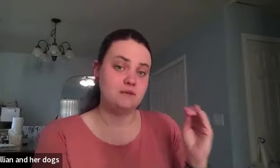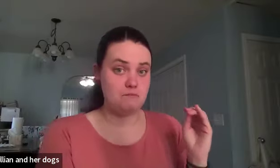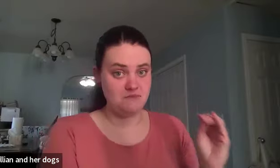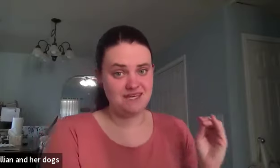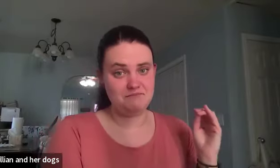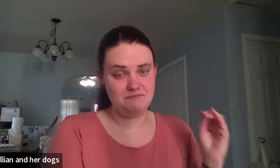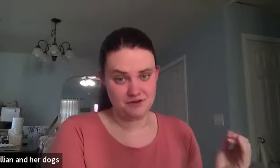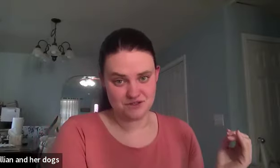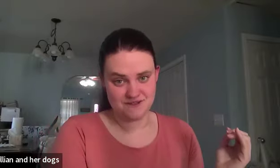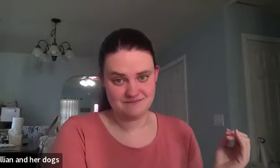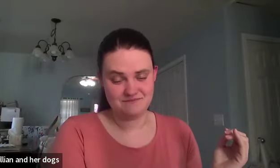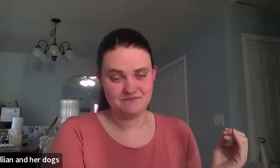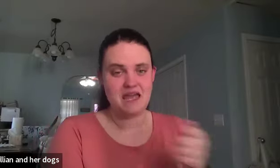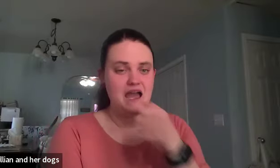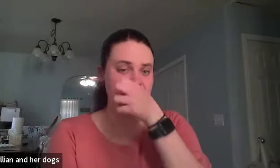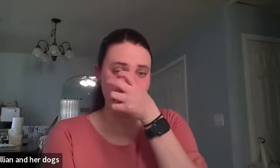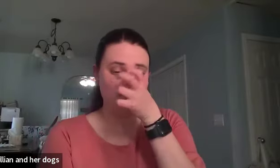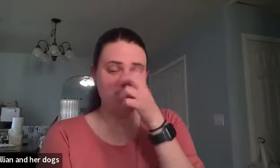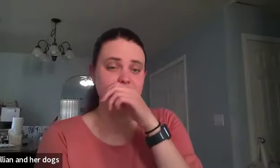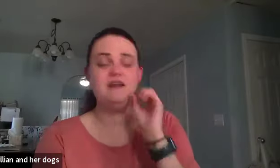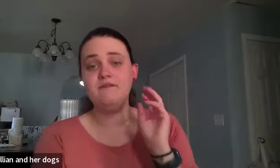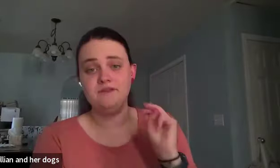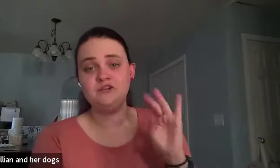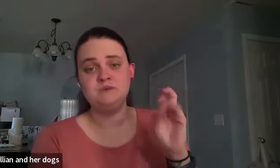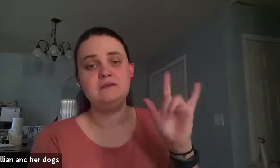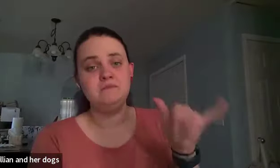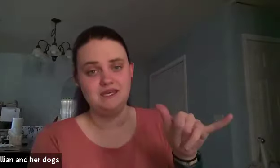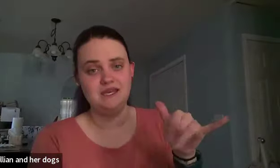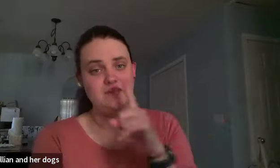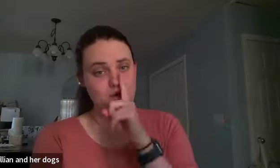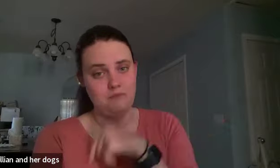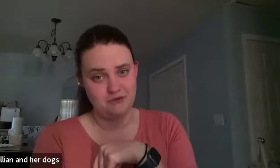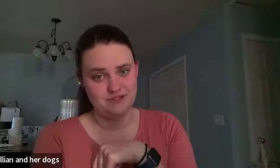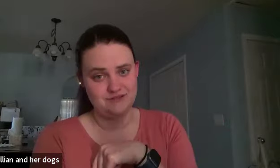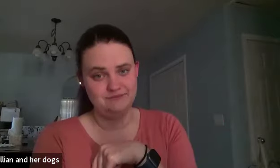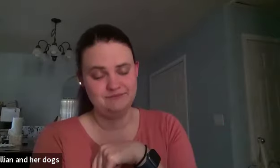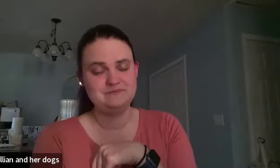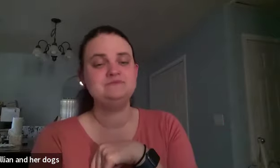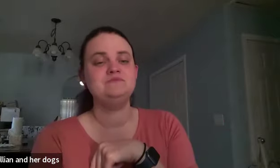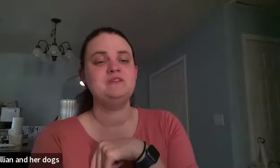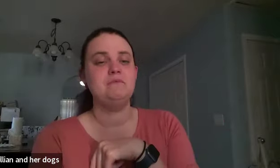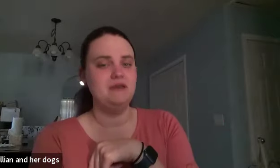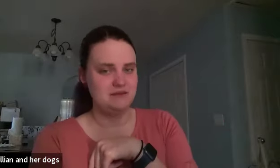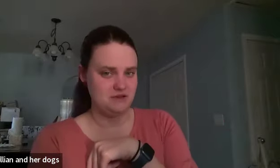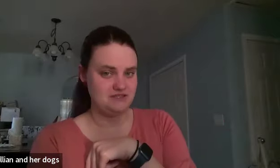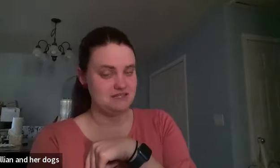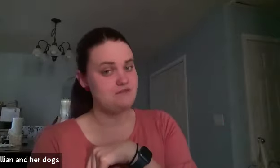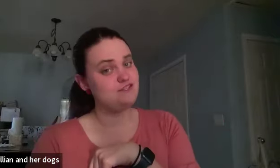talking about Mickey Mouse, I would recommend not finger spelling Mickey and then go mouse. Mickey Mouse does have its